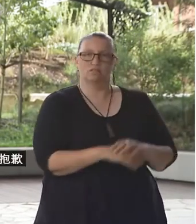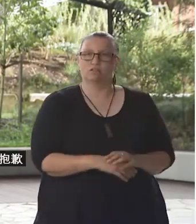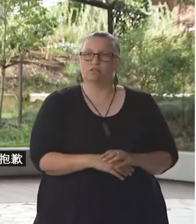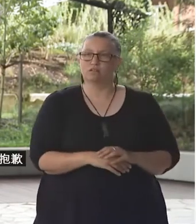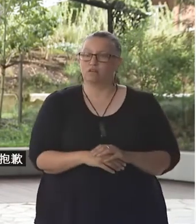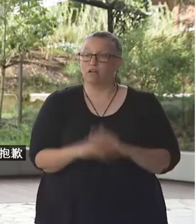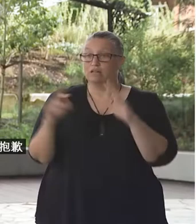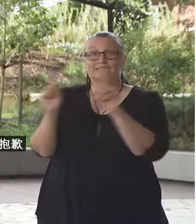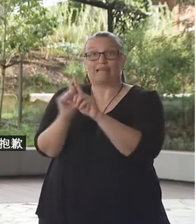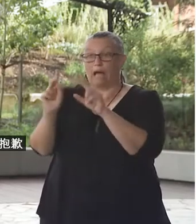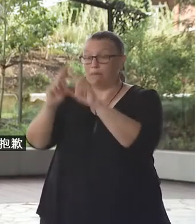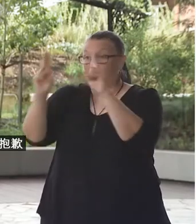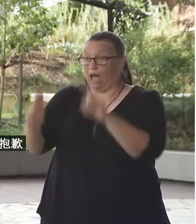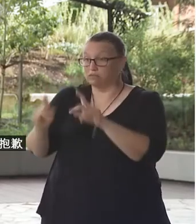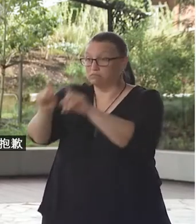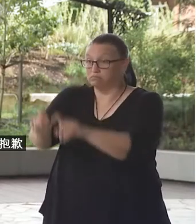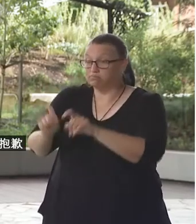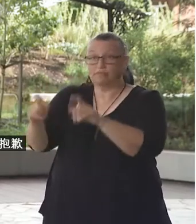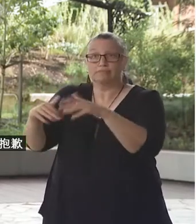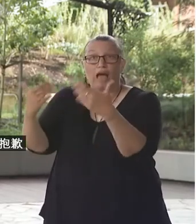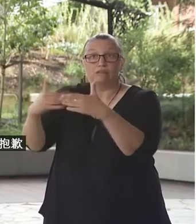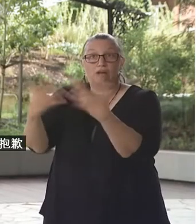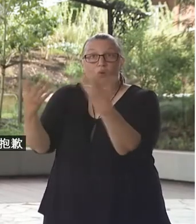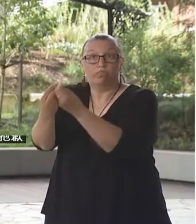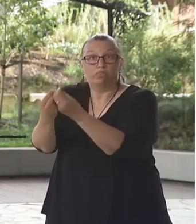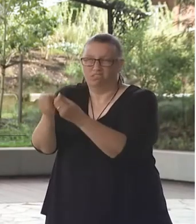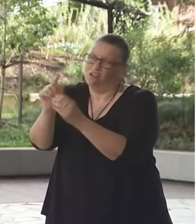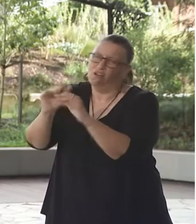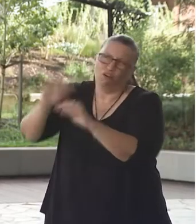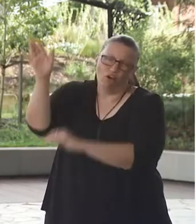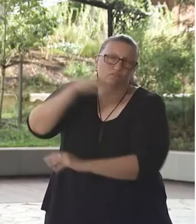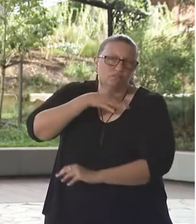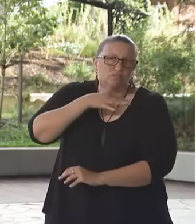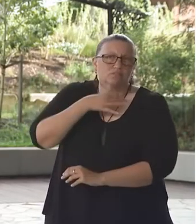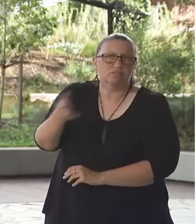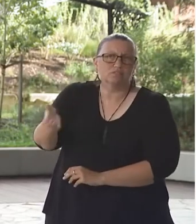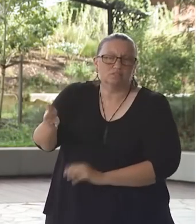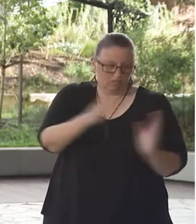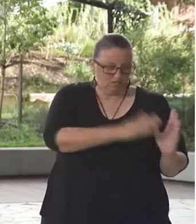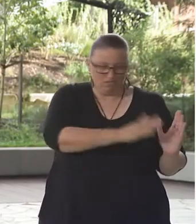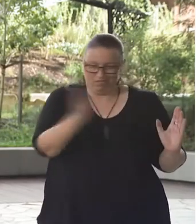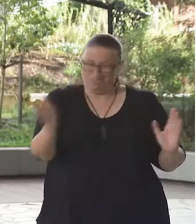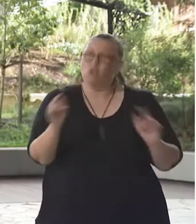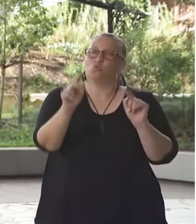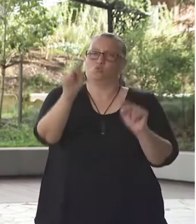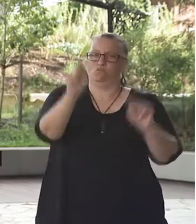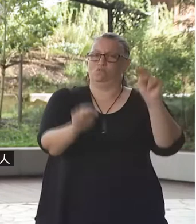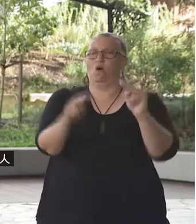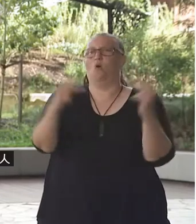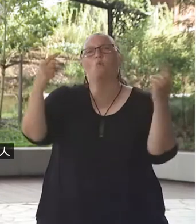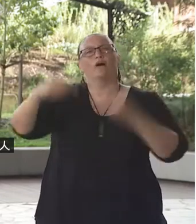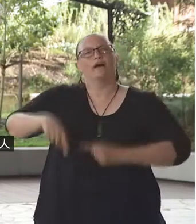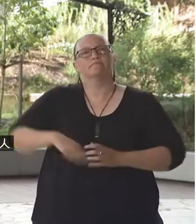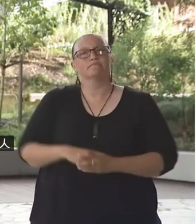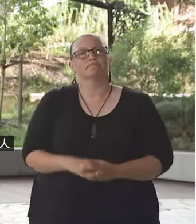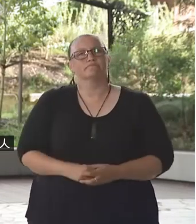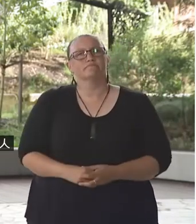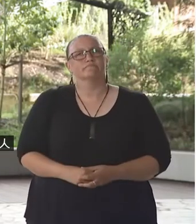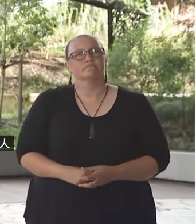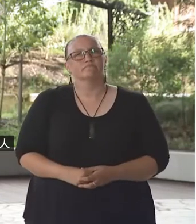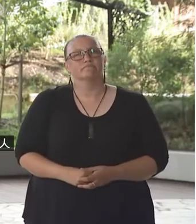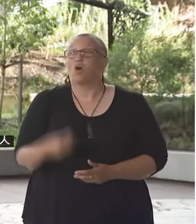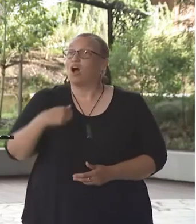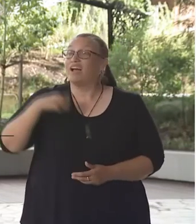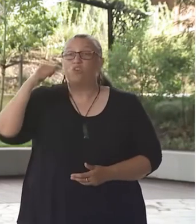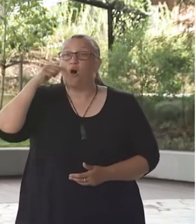clear, and I apologise with everything moving very rapidly. But given we've got so many people exposed